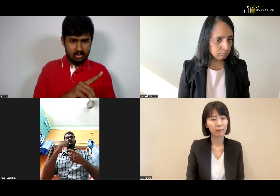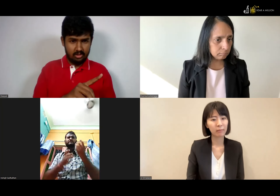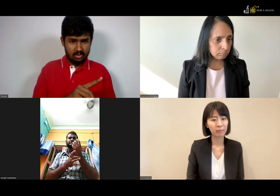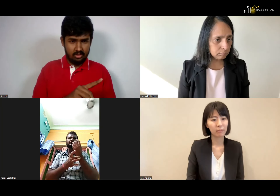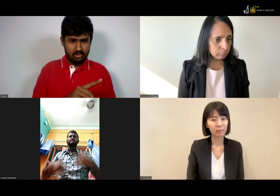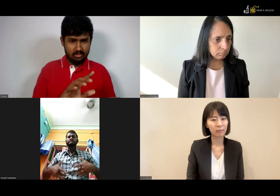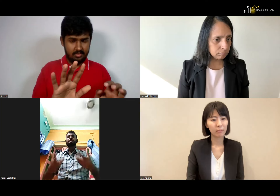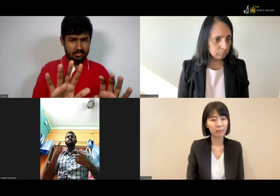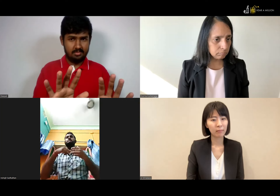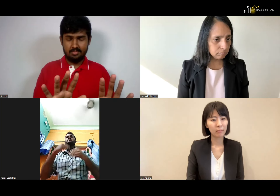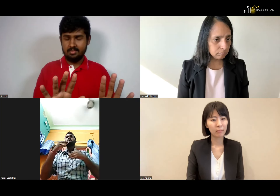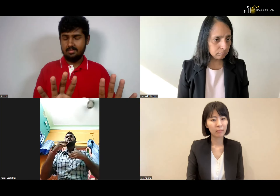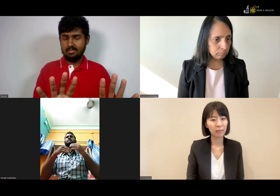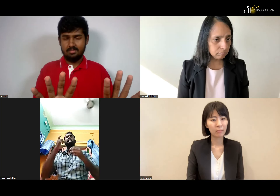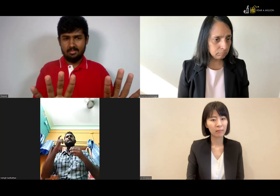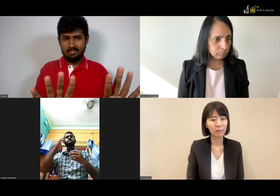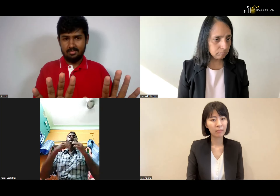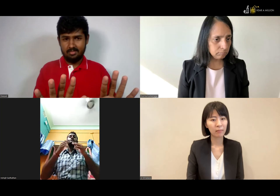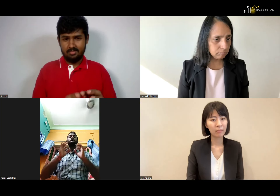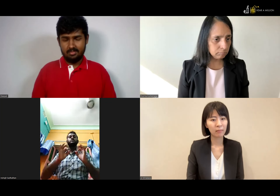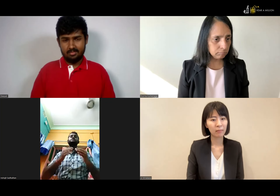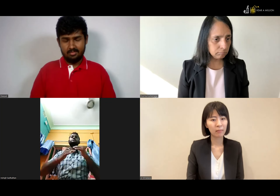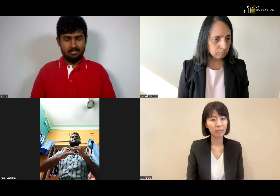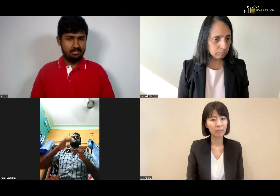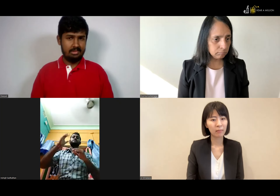So, whenever I have health issues,